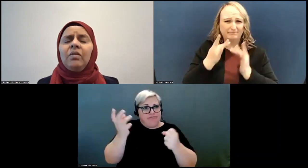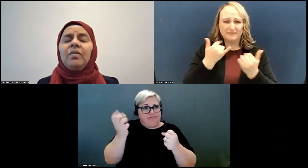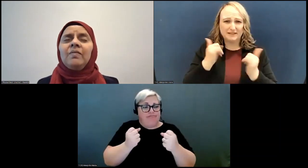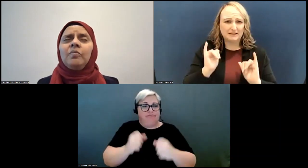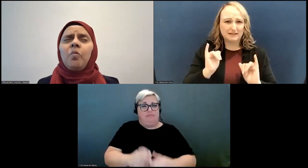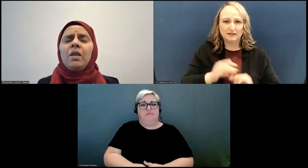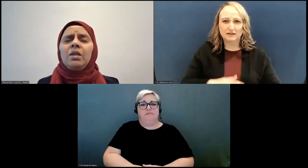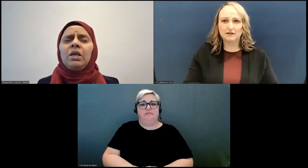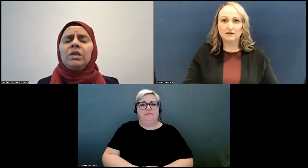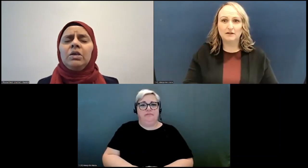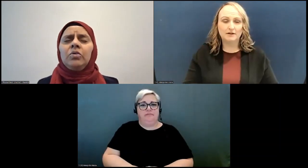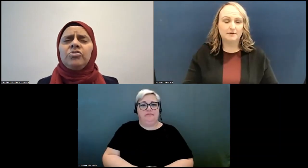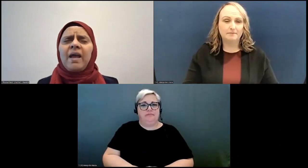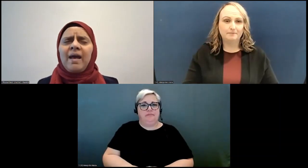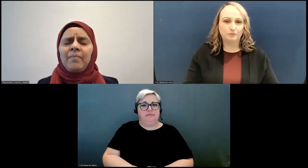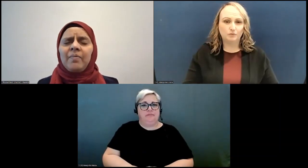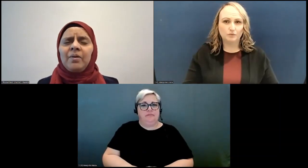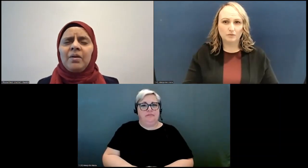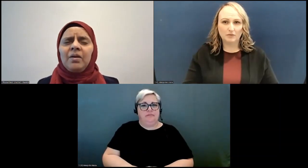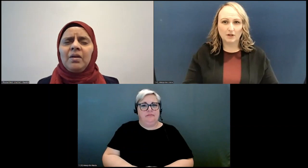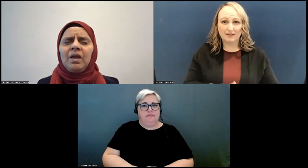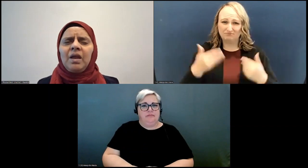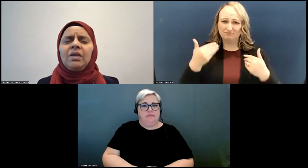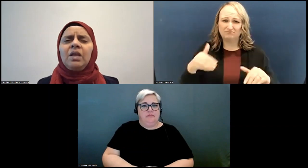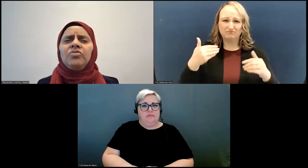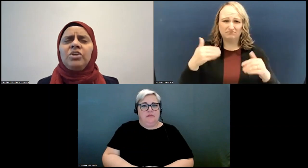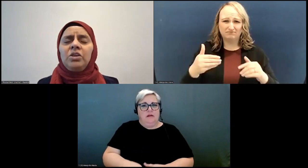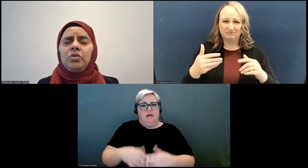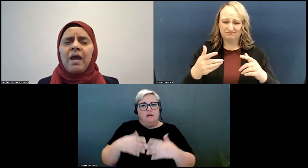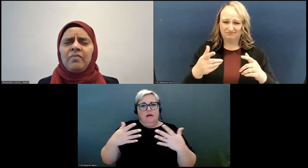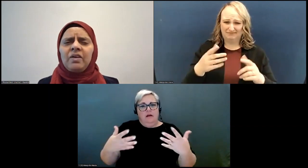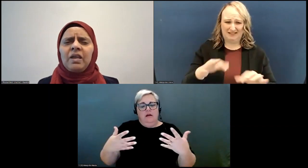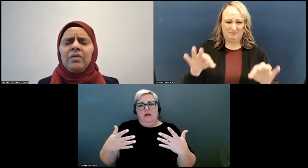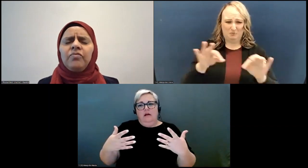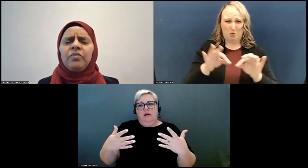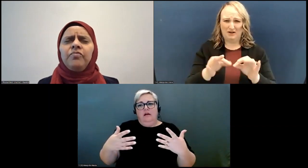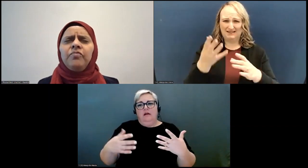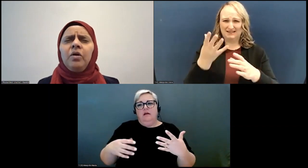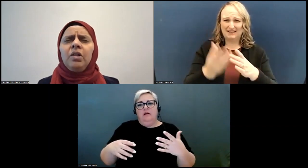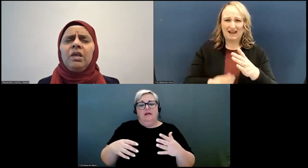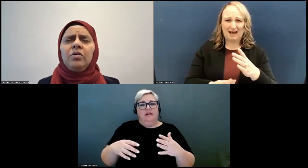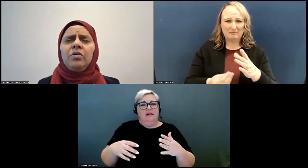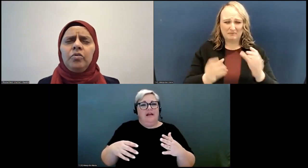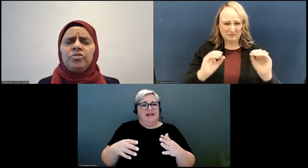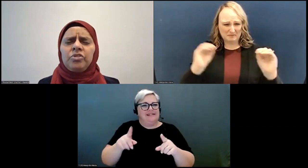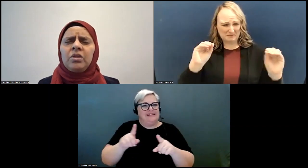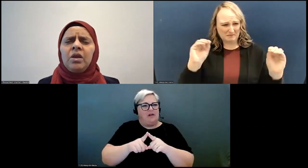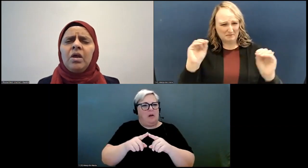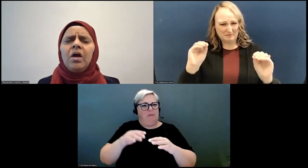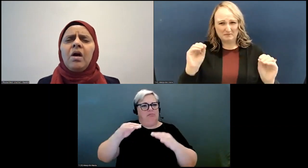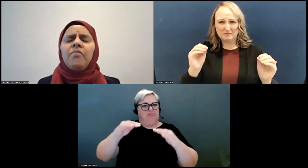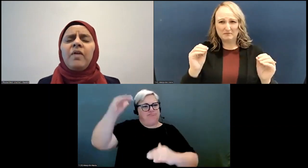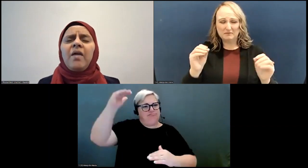Let's fill this one huge gap and continue advocating for the full inclusion of